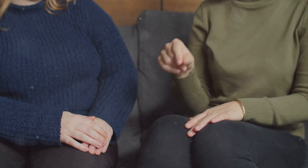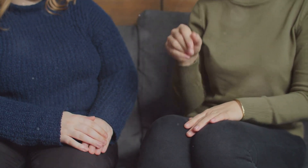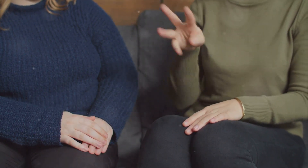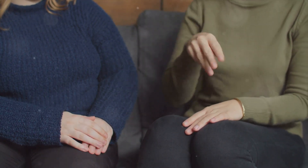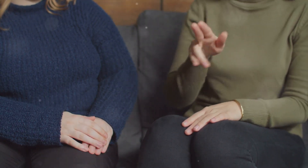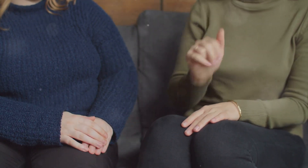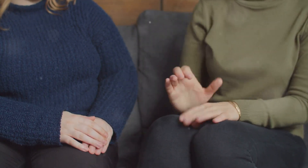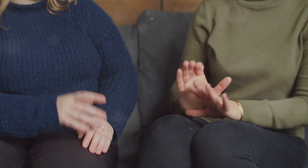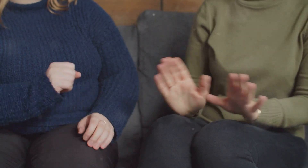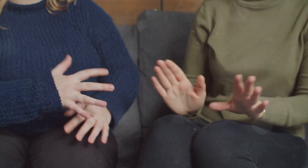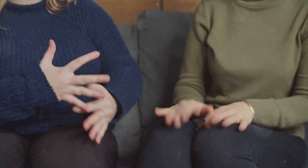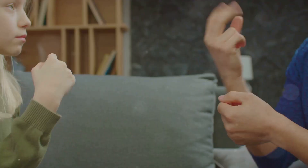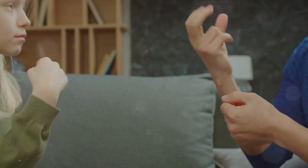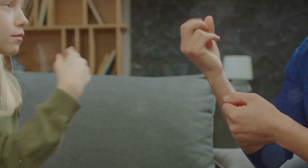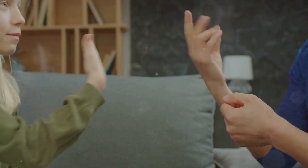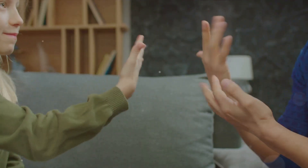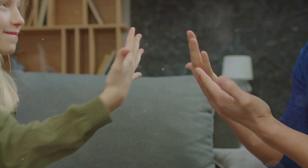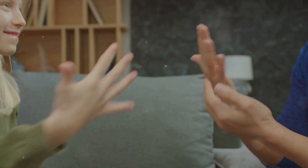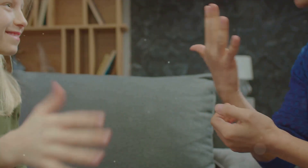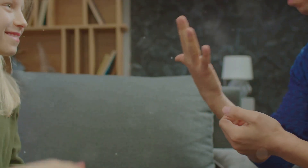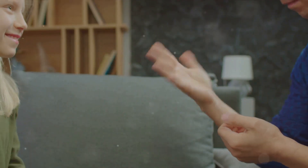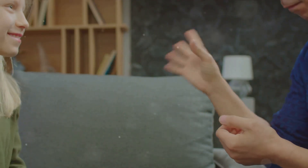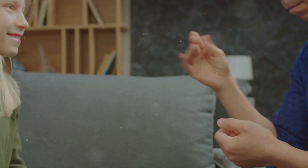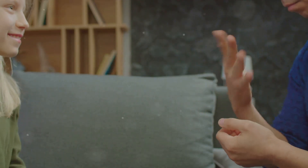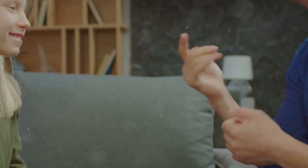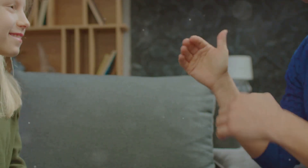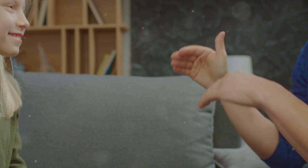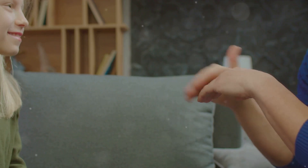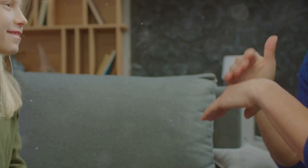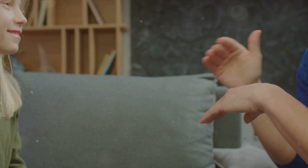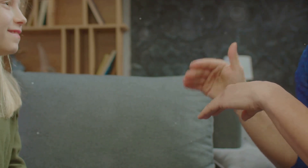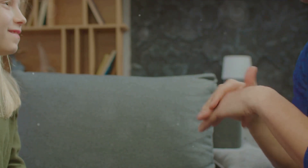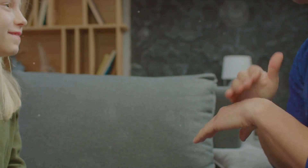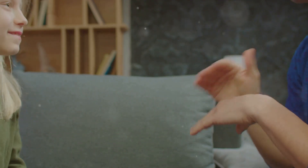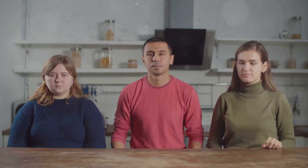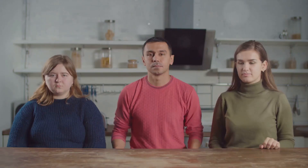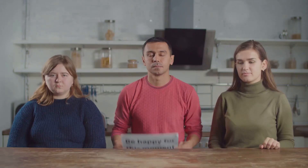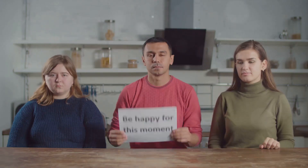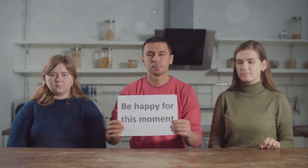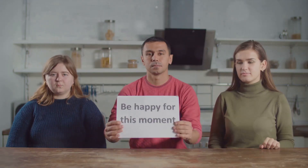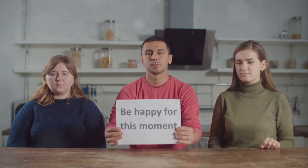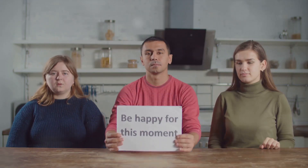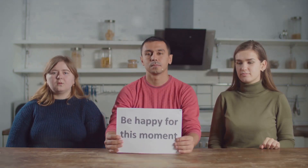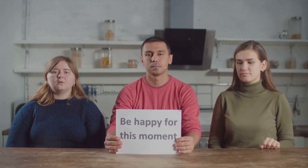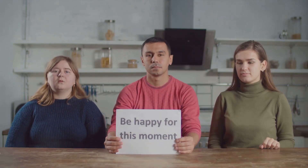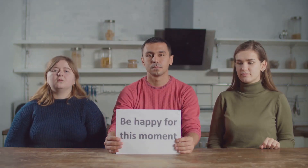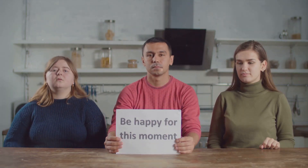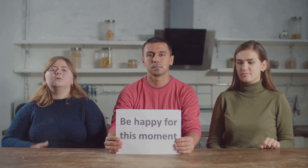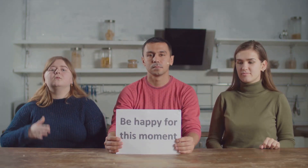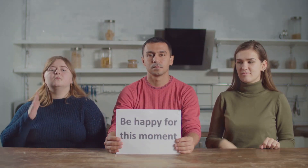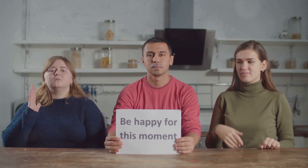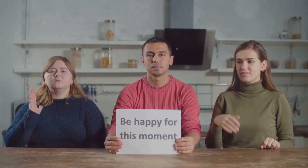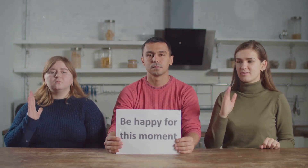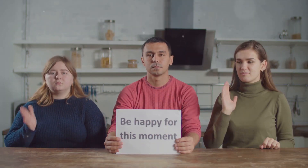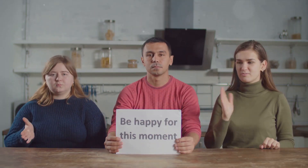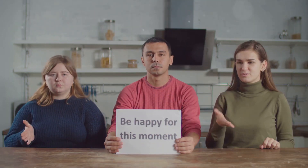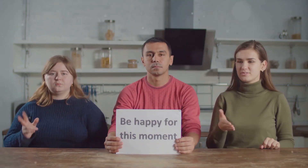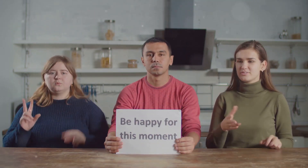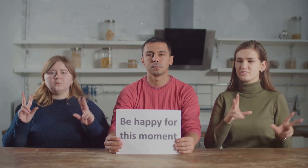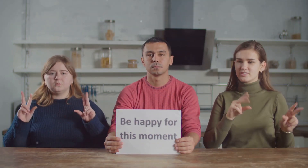emotions with a simple gesture. It's a language that embodies the experiences, struggles, and triumphs of the deaf community. In